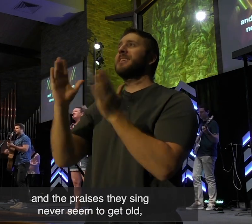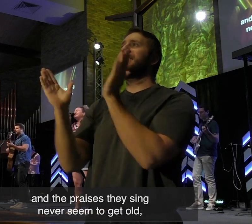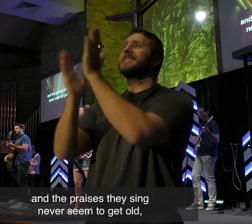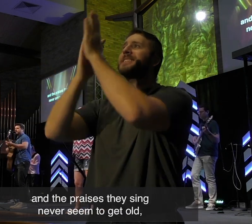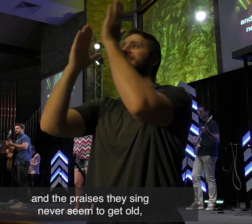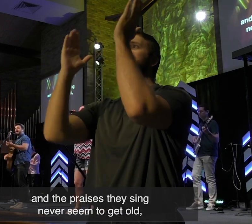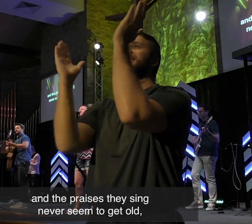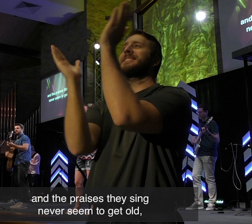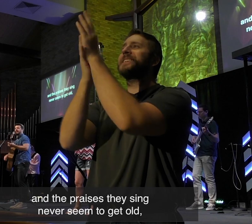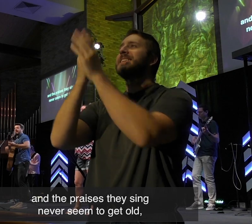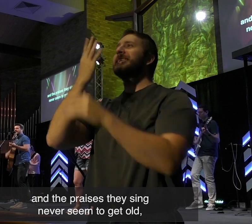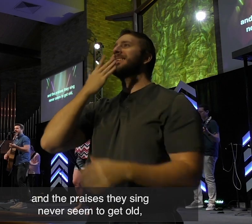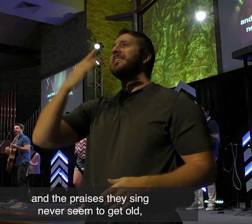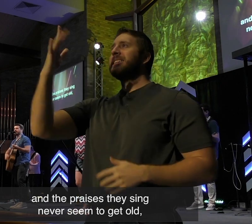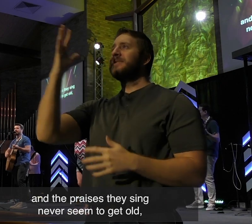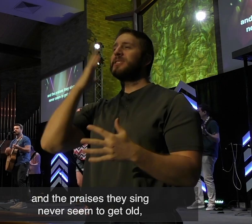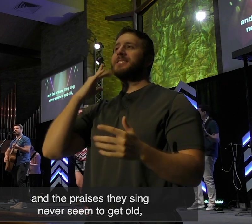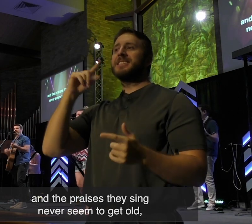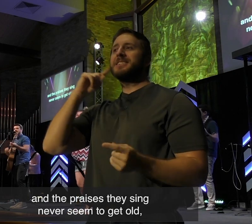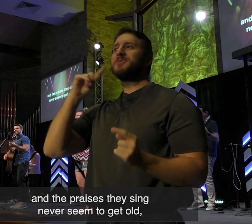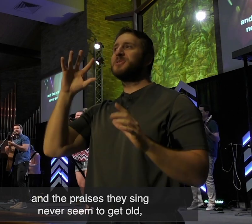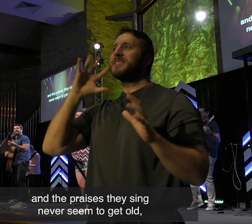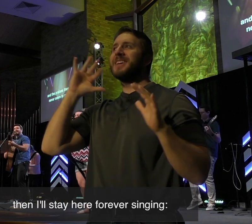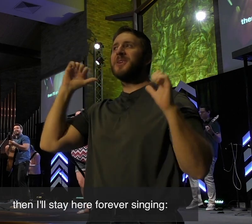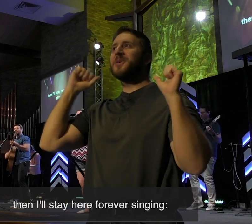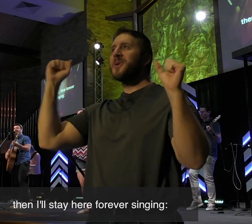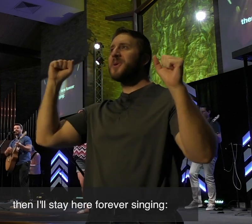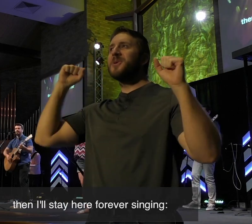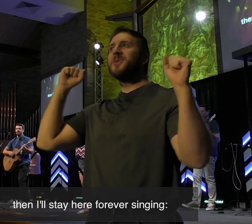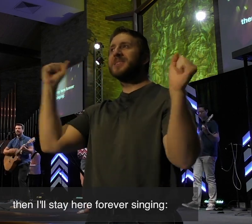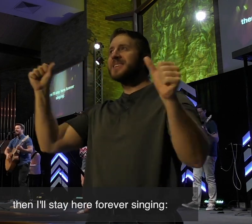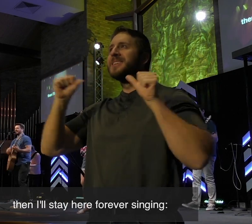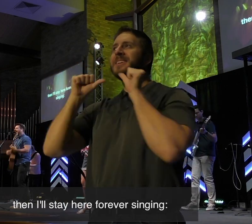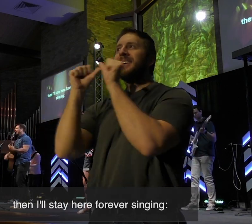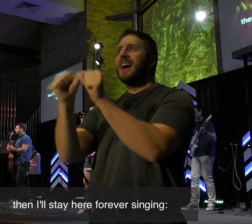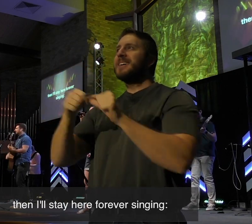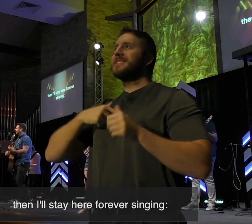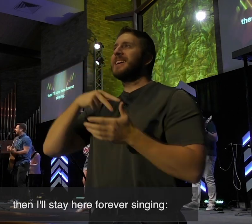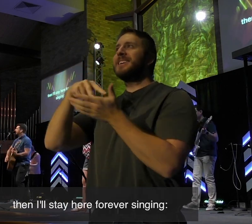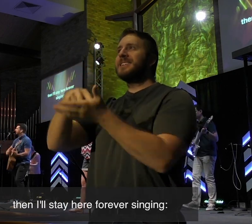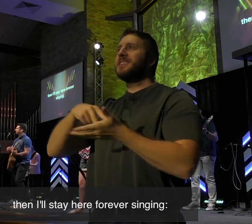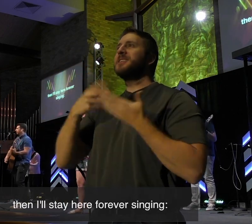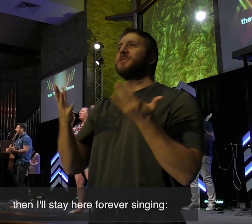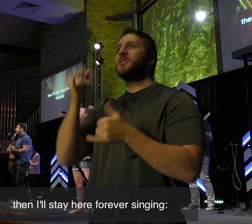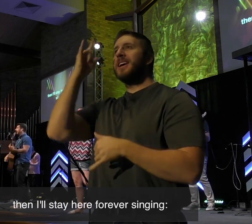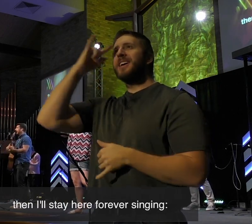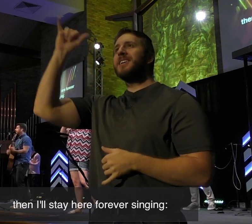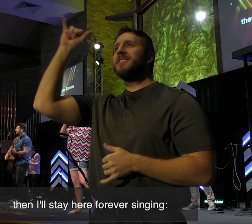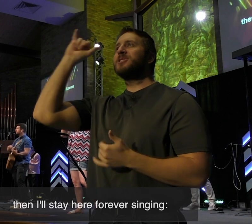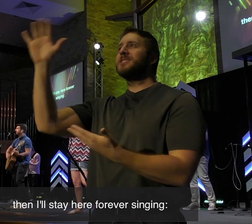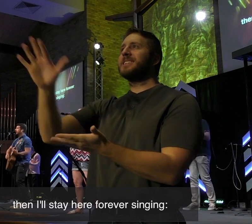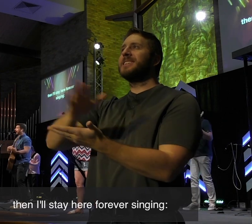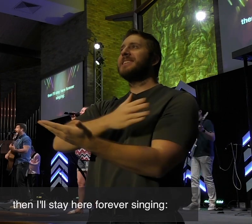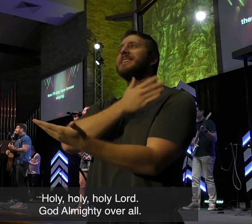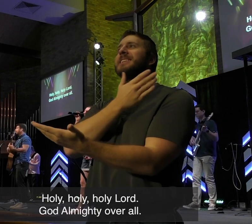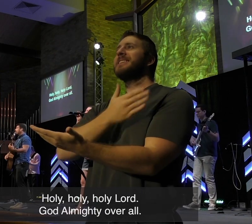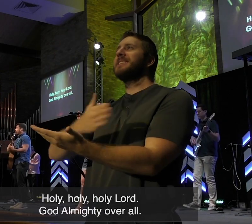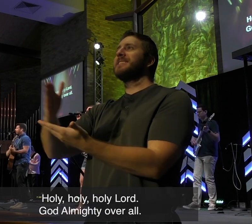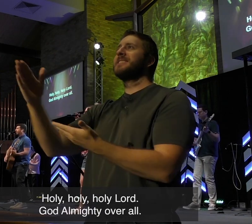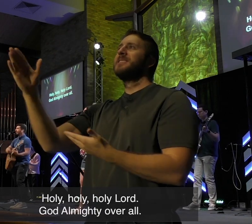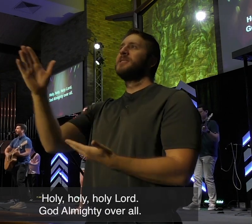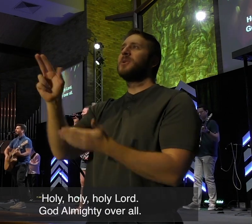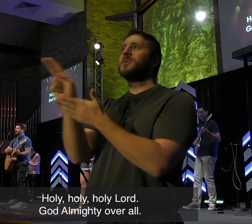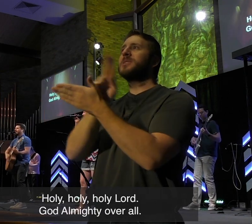the praises they sing never seem to get old. And I'll stay here forever